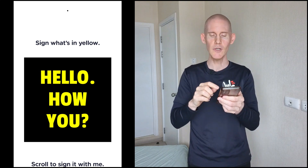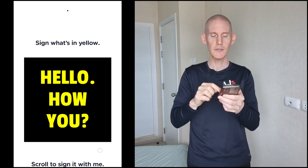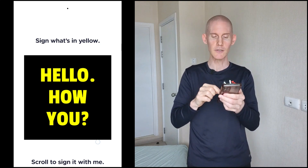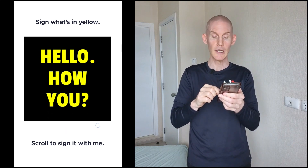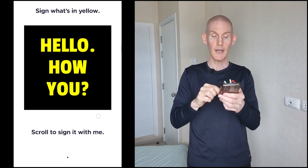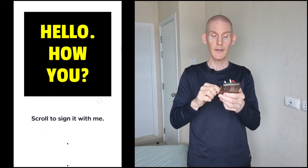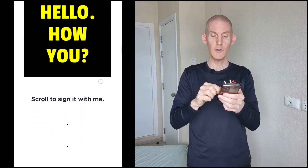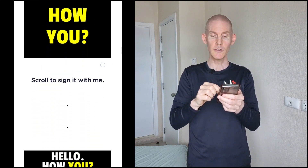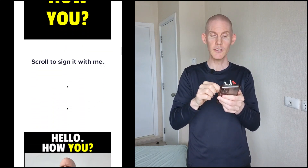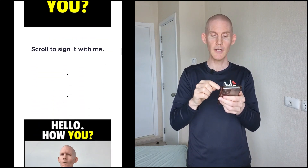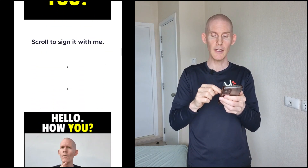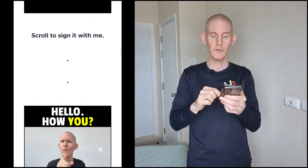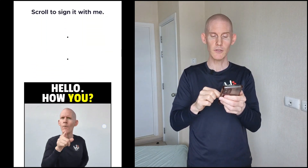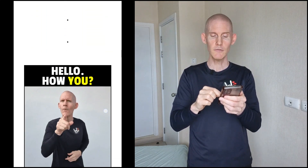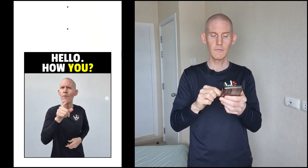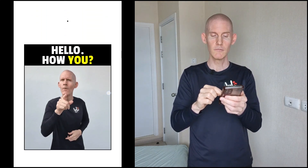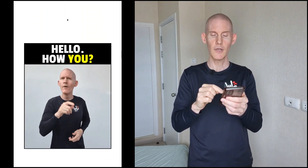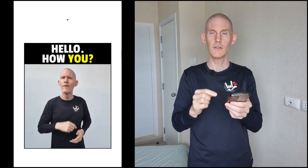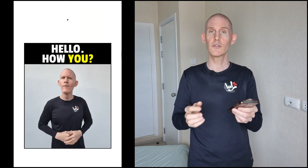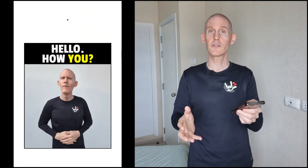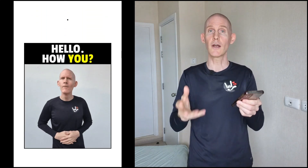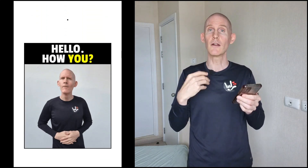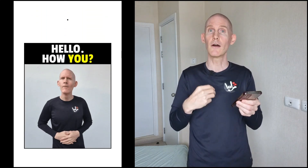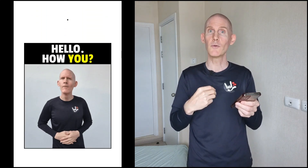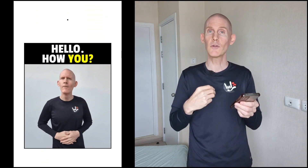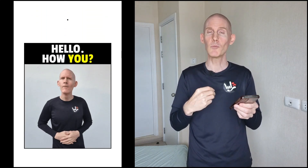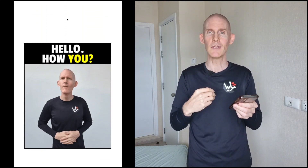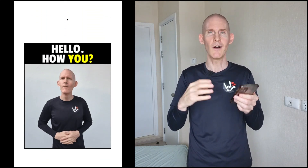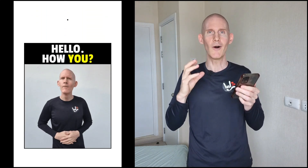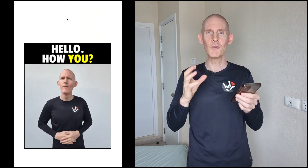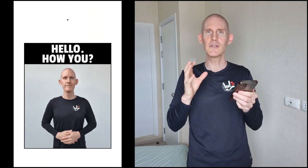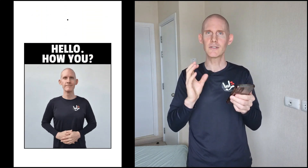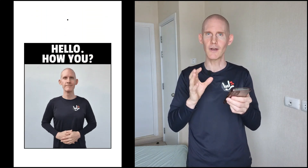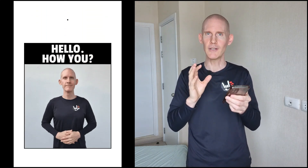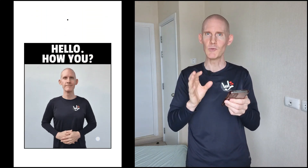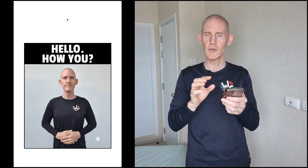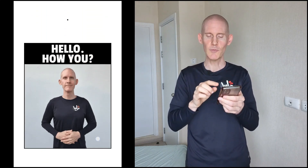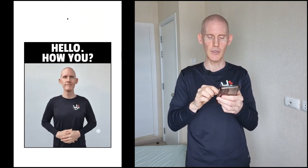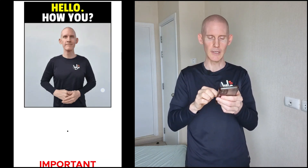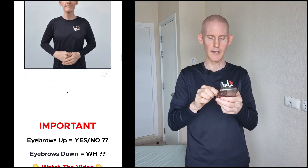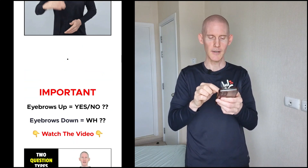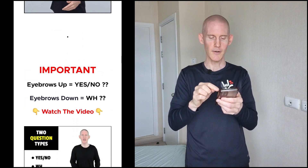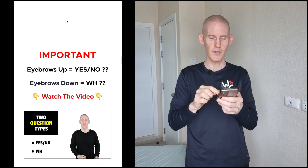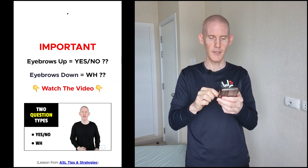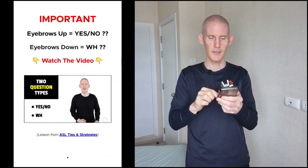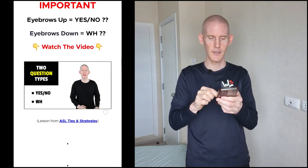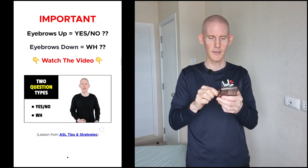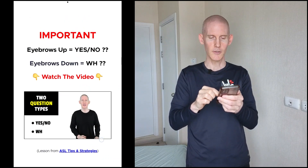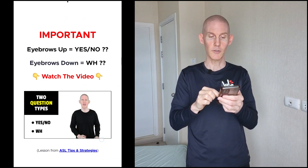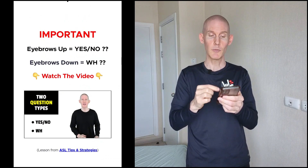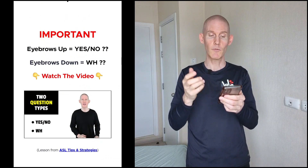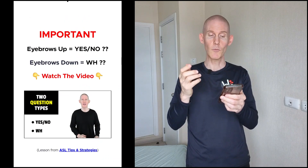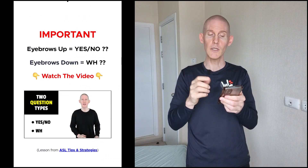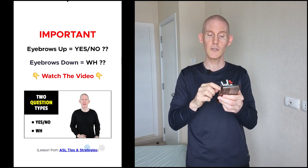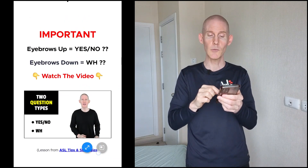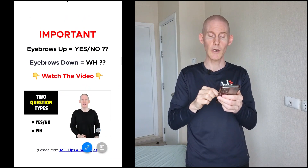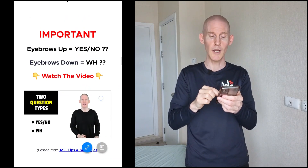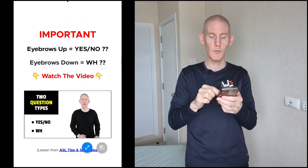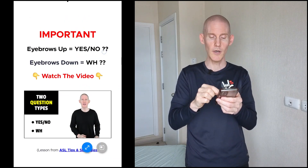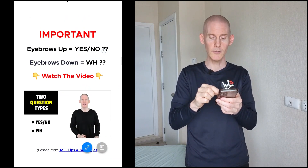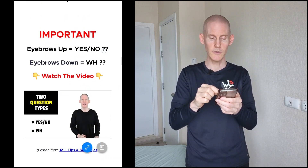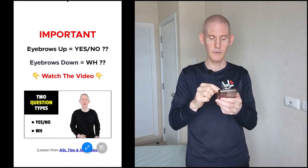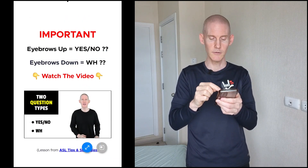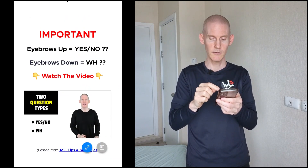pop quiz. And then you can see the answer and just sign along with me, always signing with me, all right? So some information